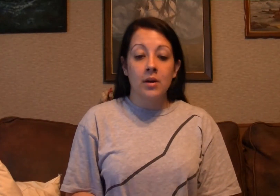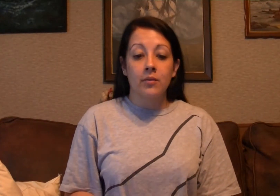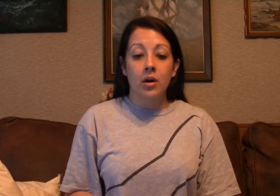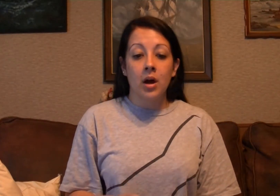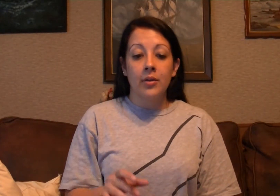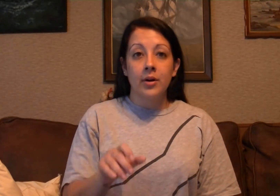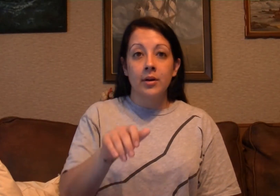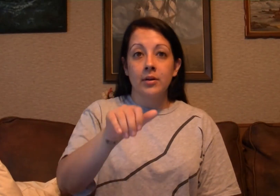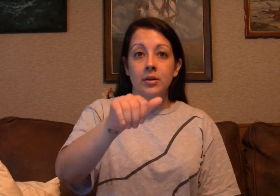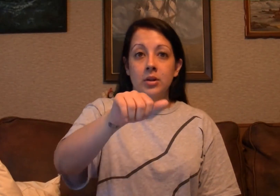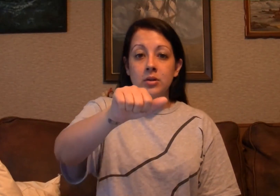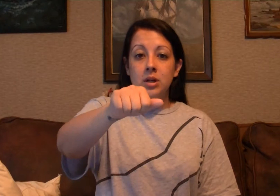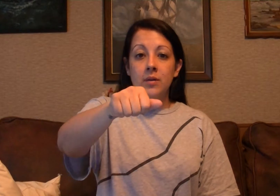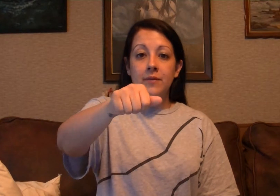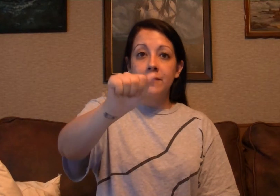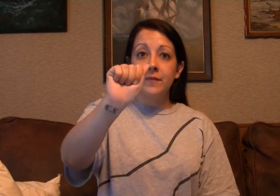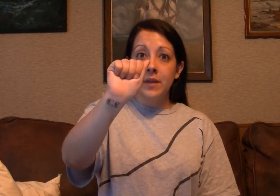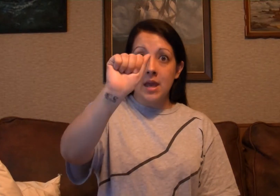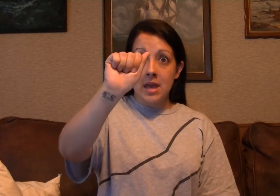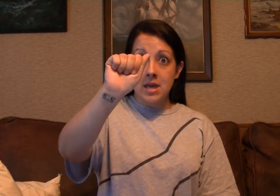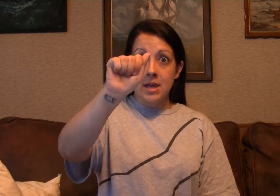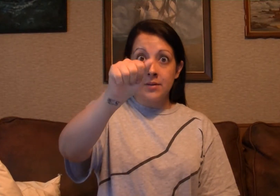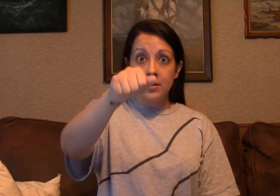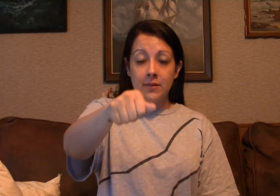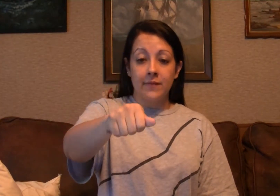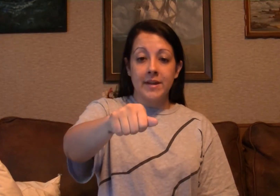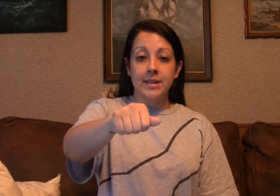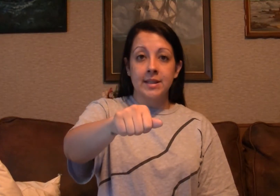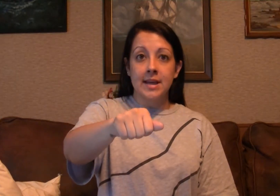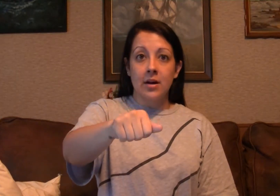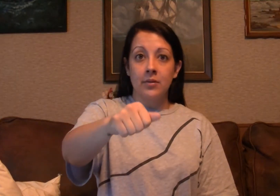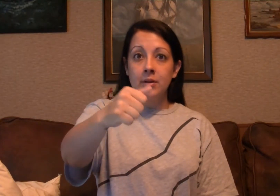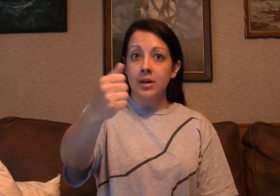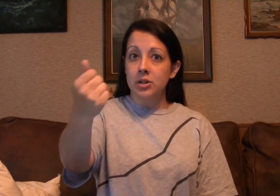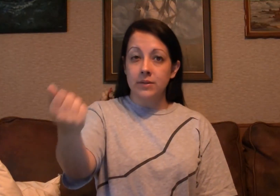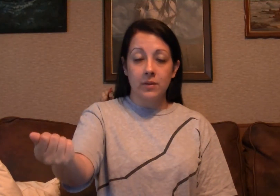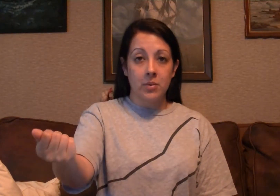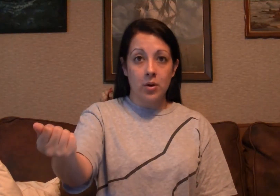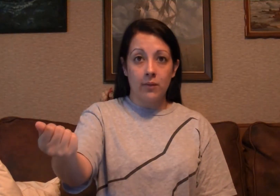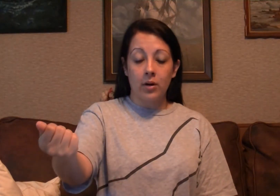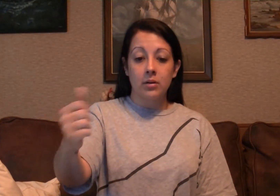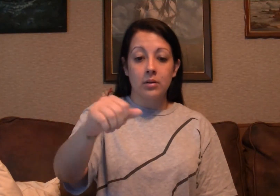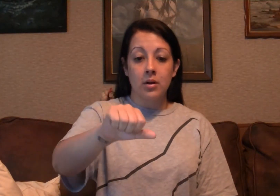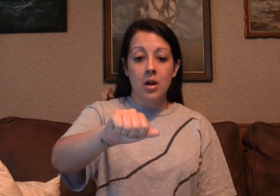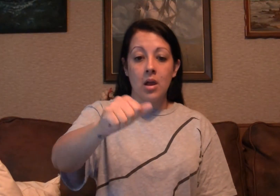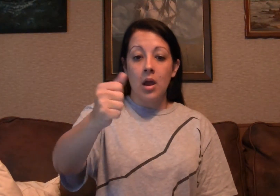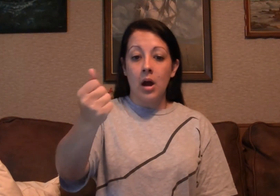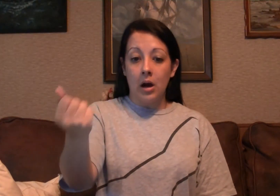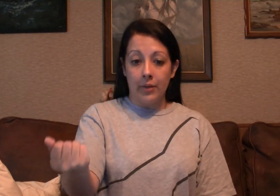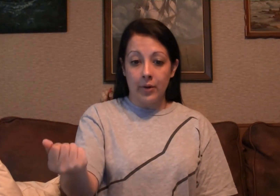For other, you start with A hand facing down and just flip it over. Other.